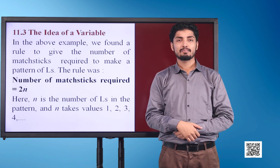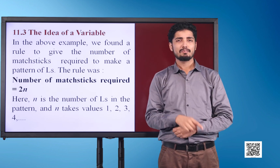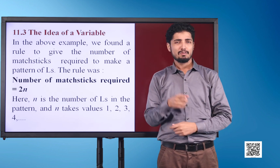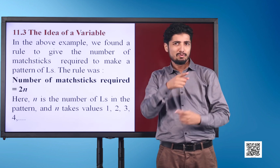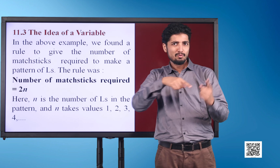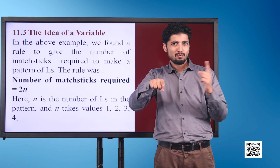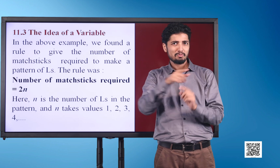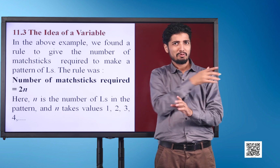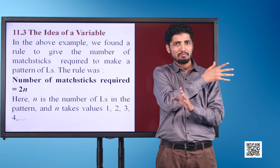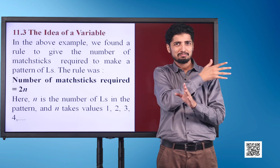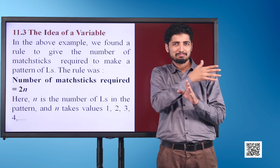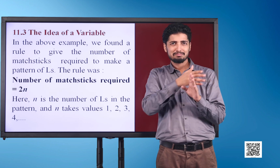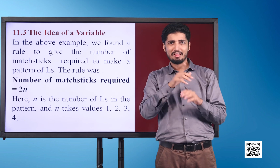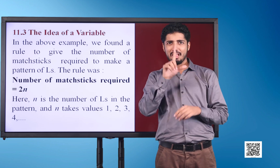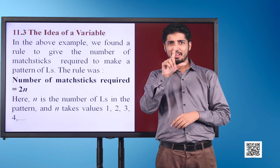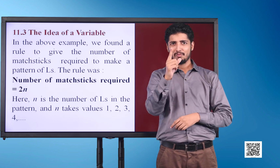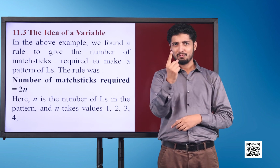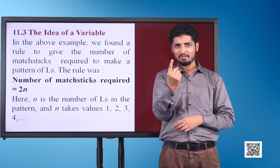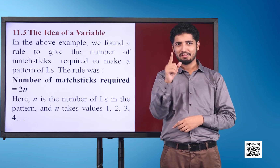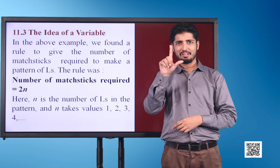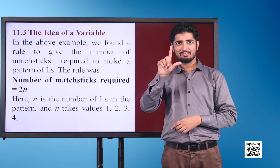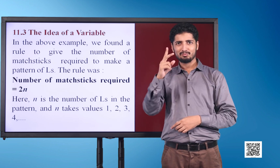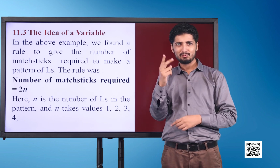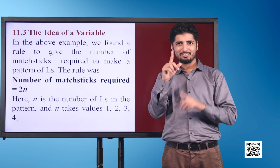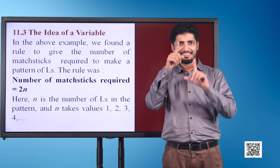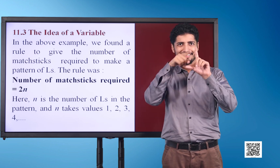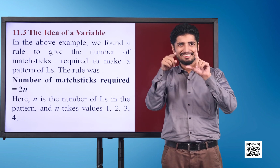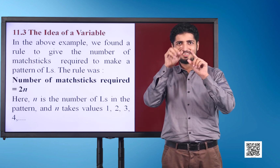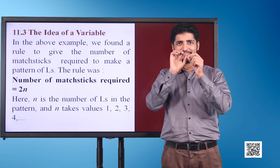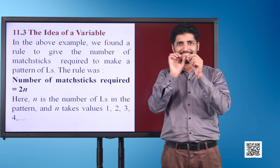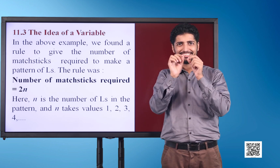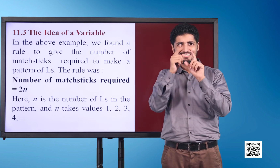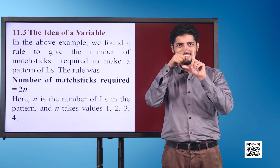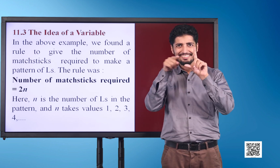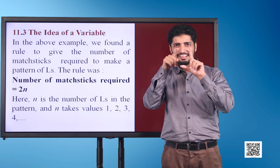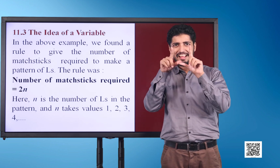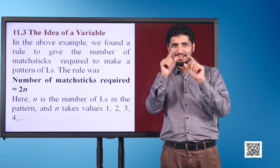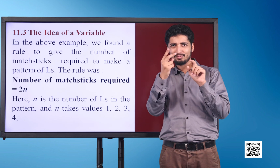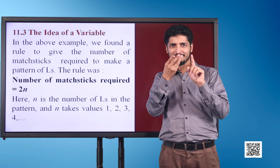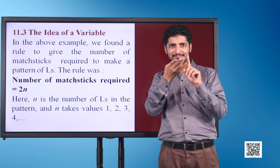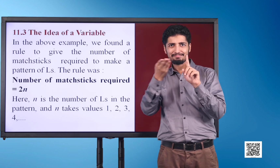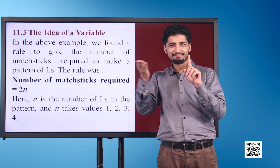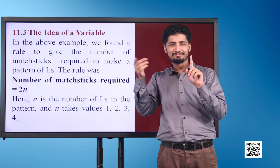In the above example, we found a rule to give the number of matchsticks required to make a pattern of L's.